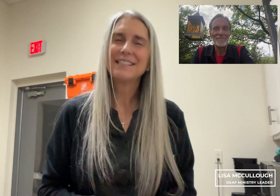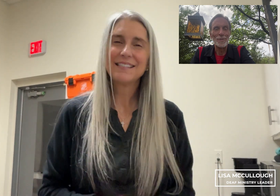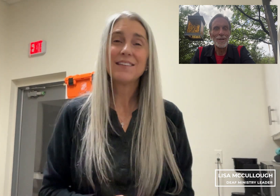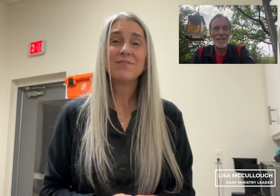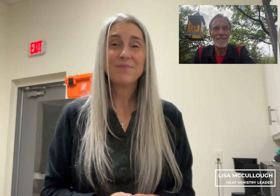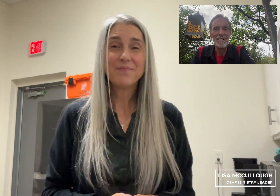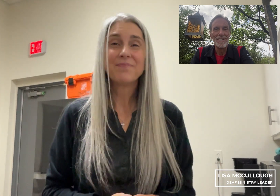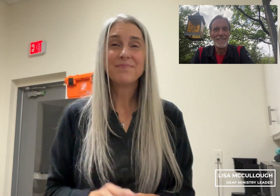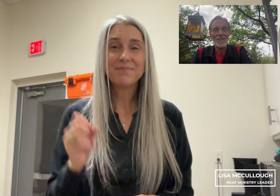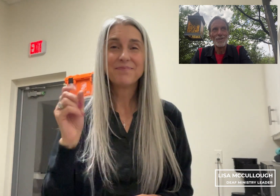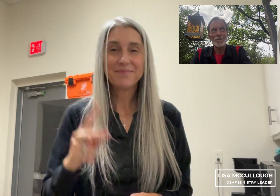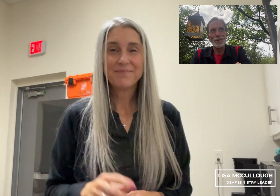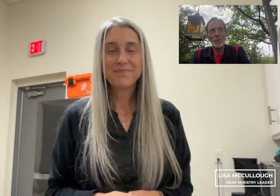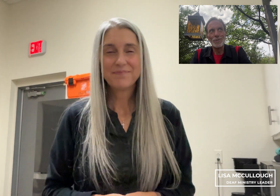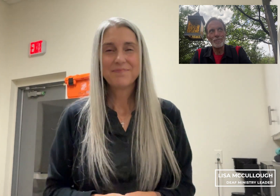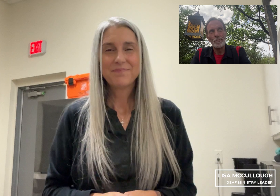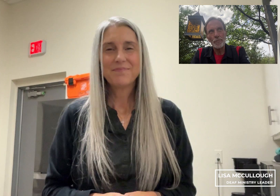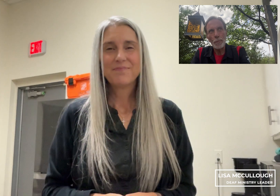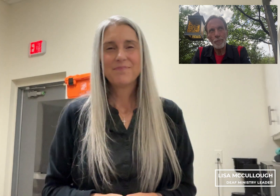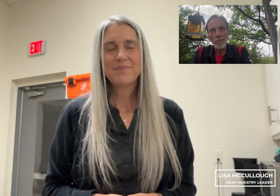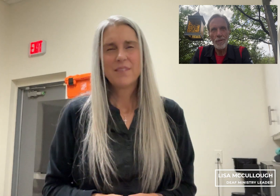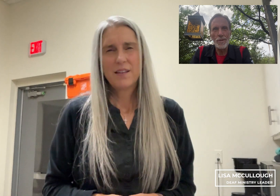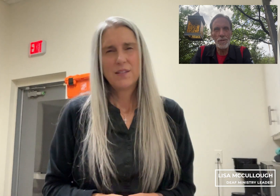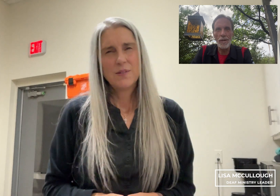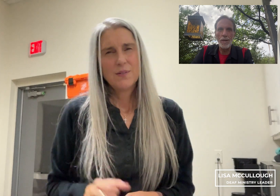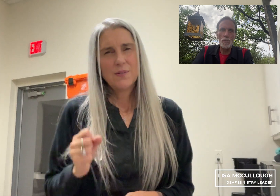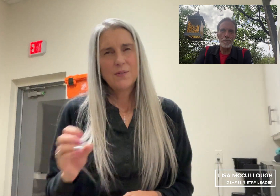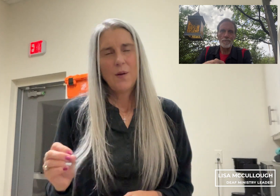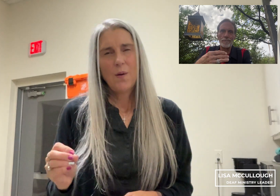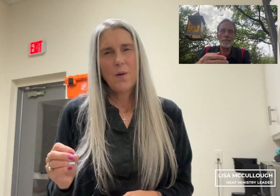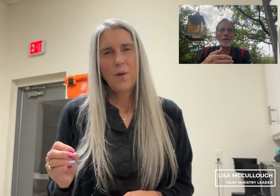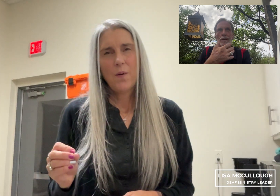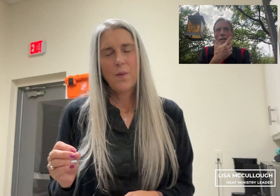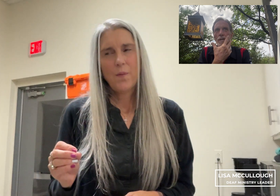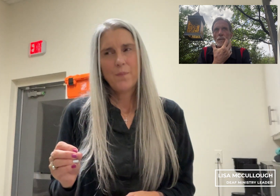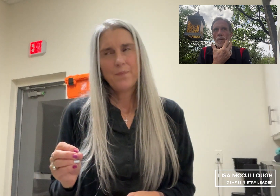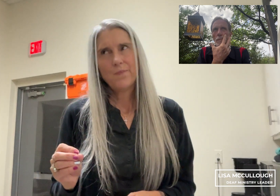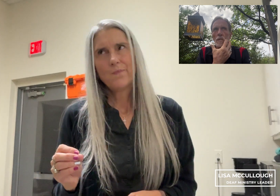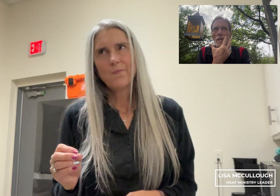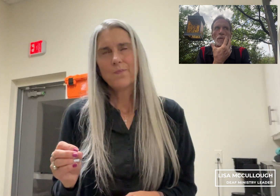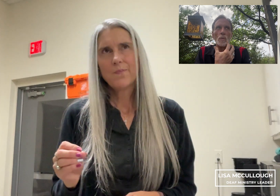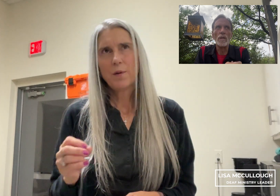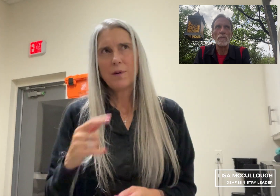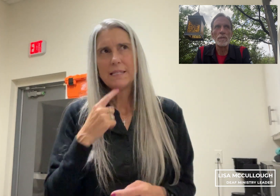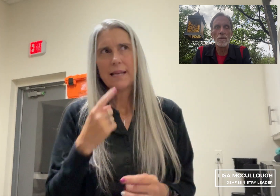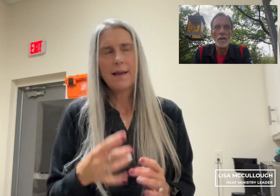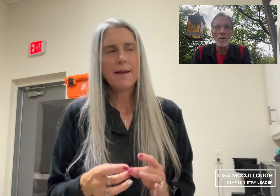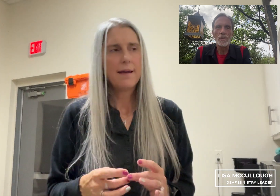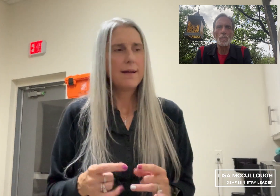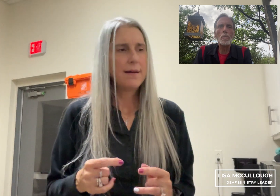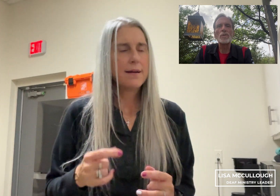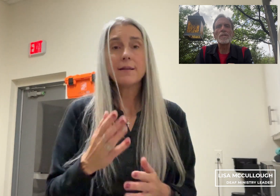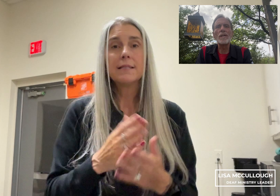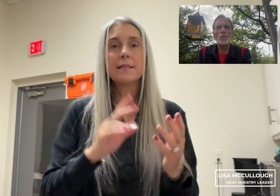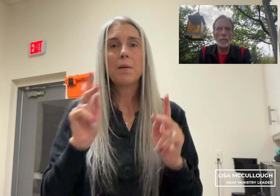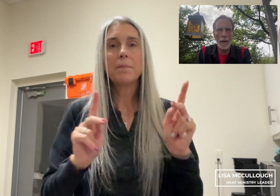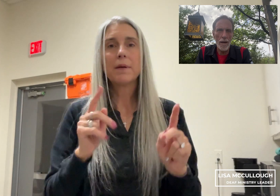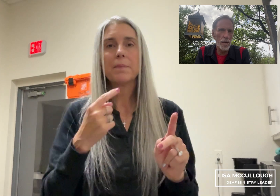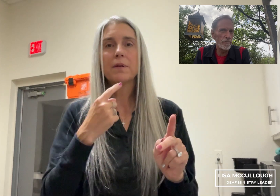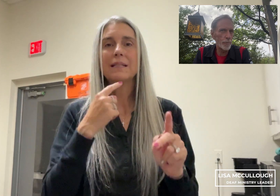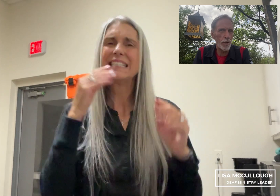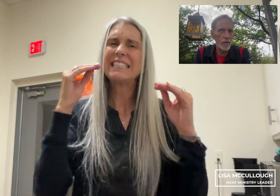Yes. Okay. So there's a lot of, let me say it this way. Some people